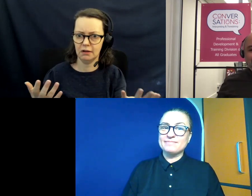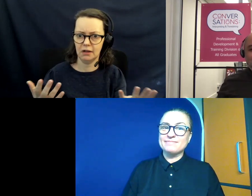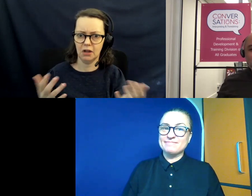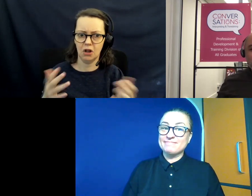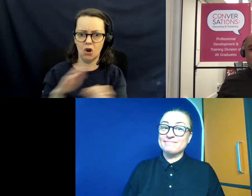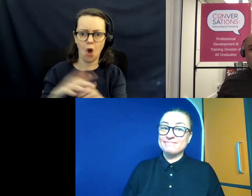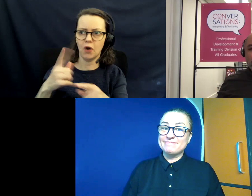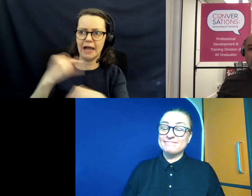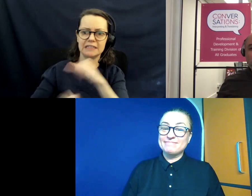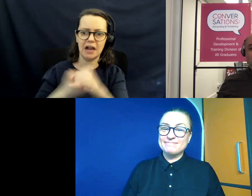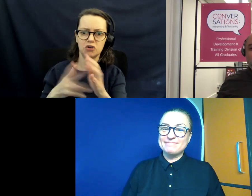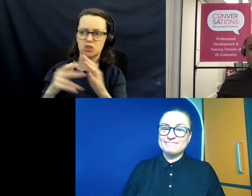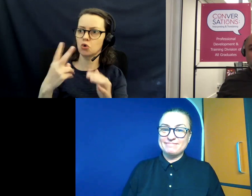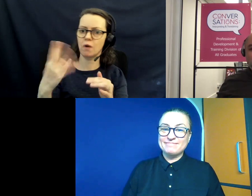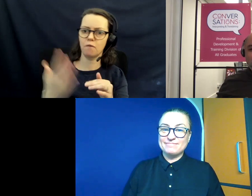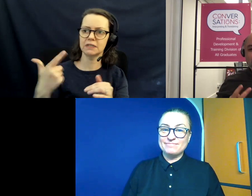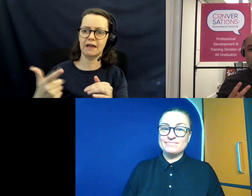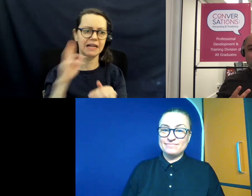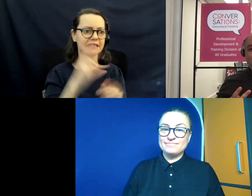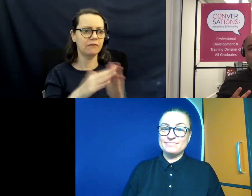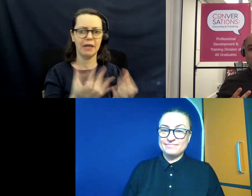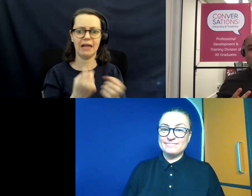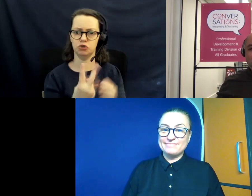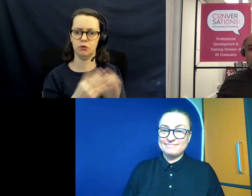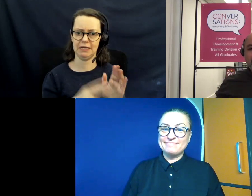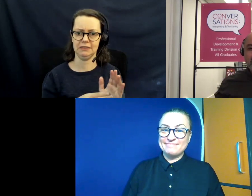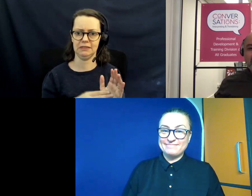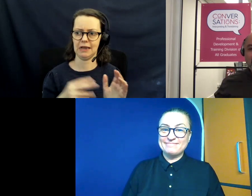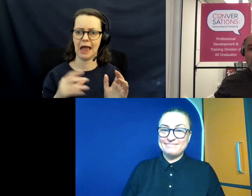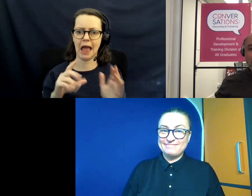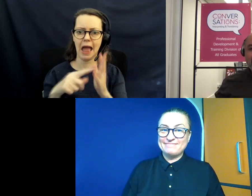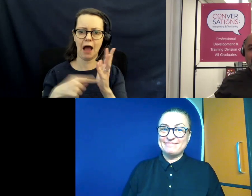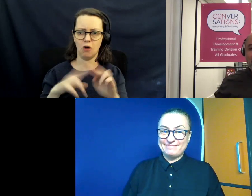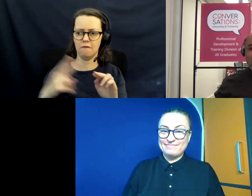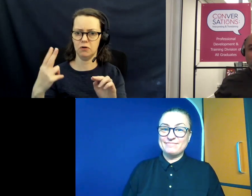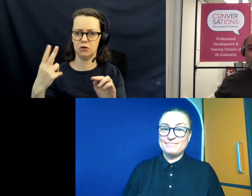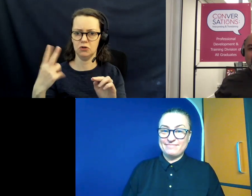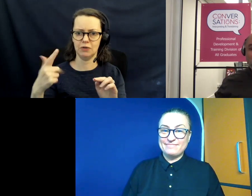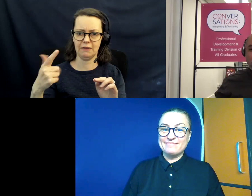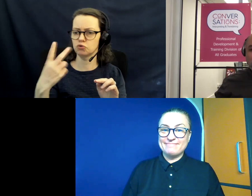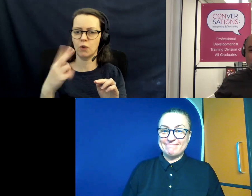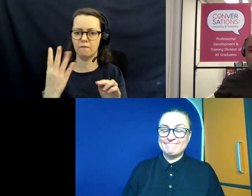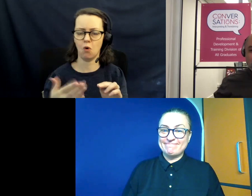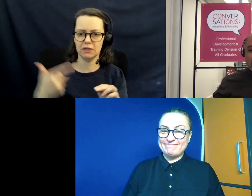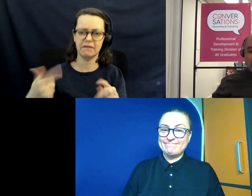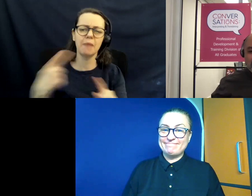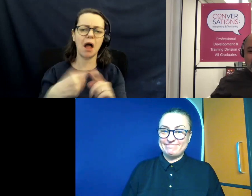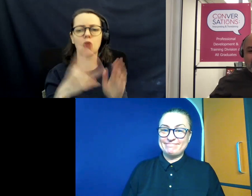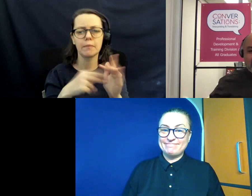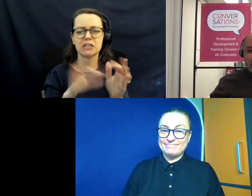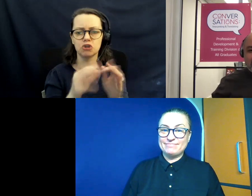and international, the deaf community has 2 minutes plus the half an hour interpreted